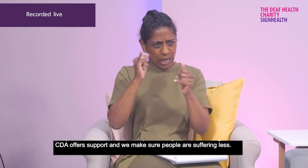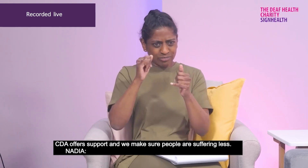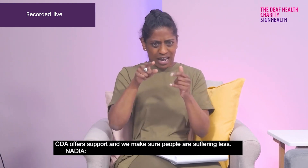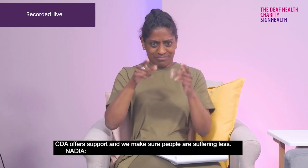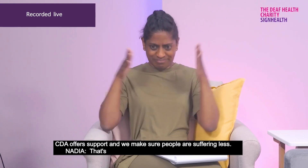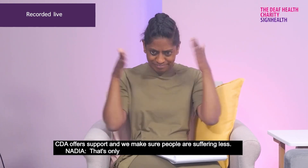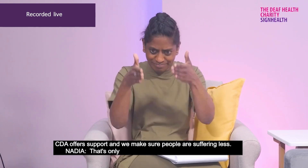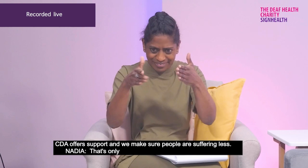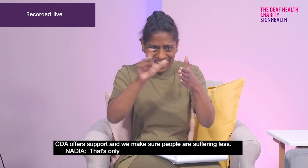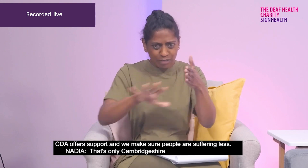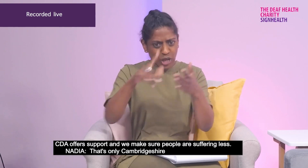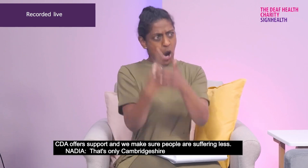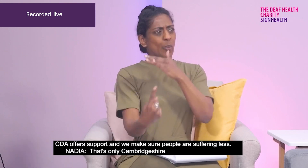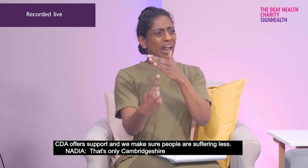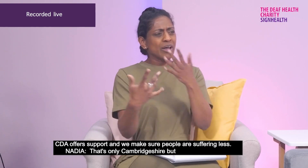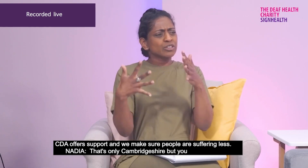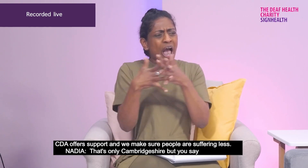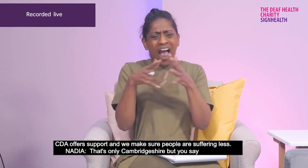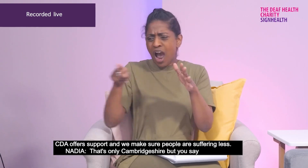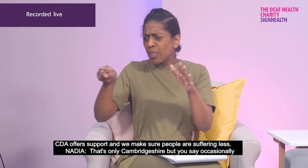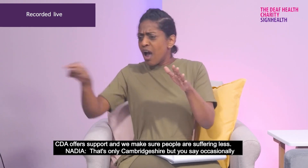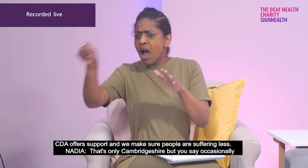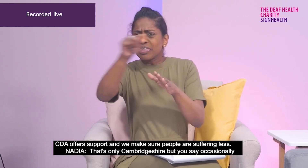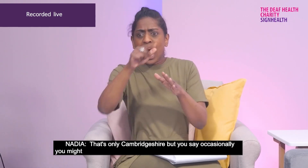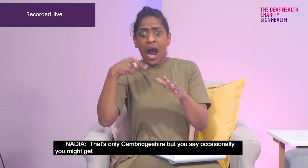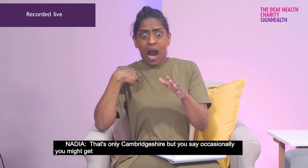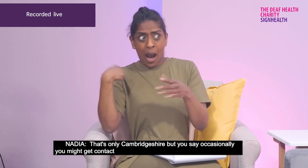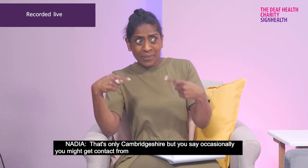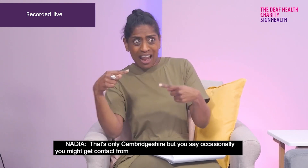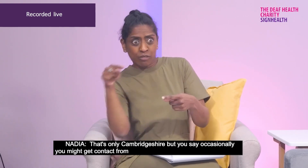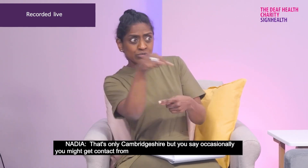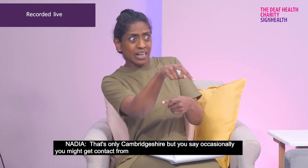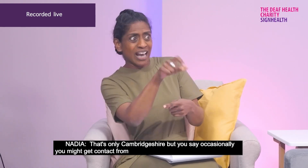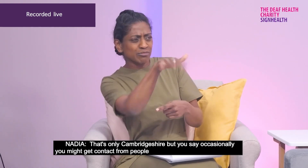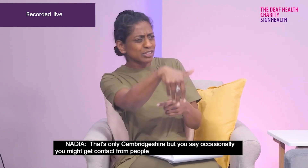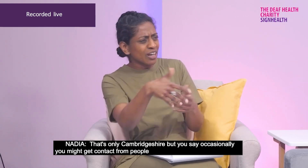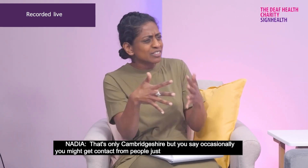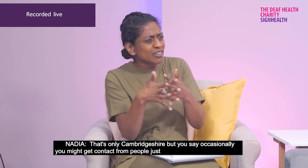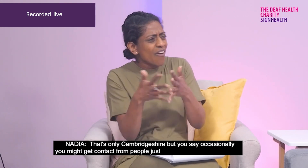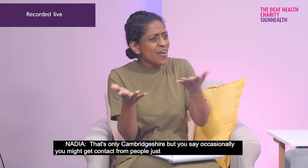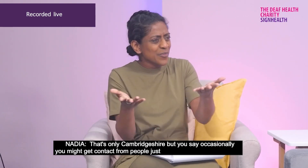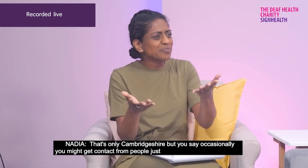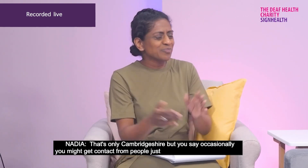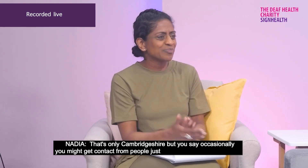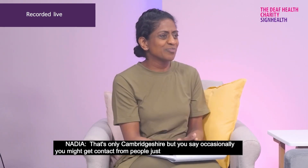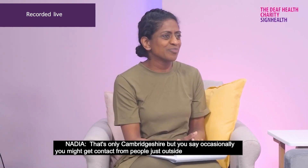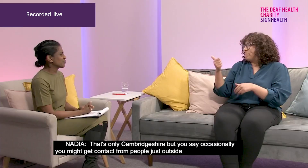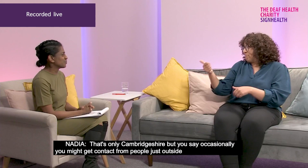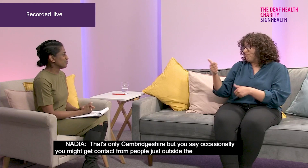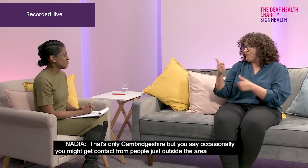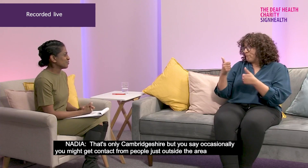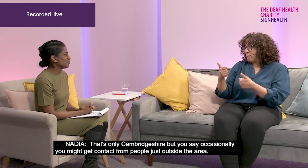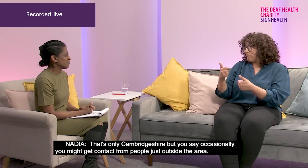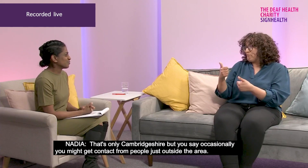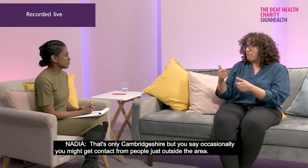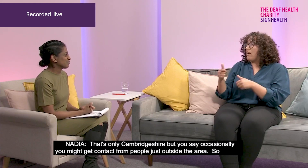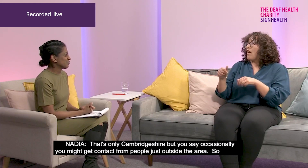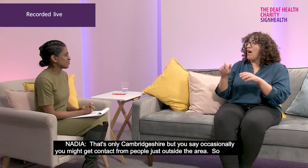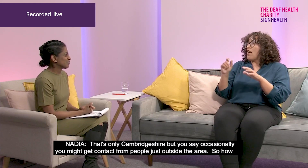Brilliant. So that's only Cambridgeshire, but you say occasionally you might get contact from people just outside the area.